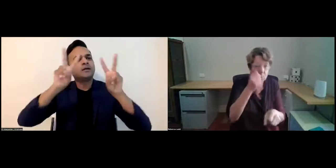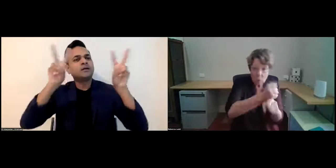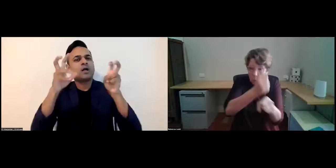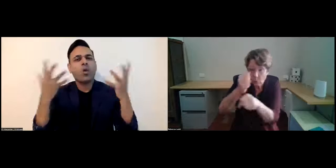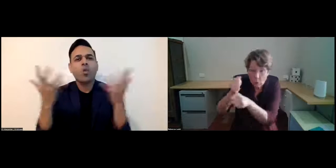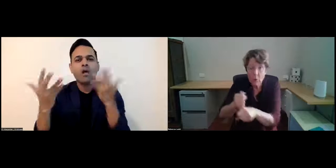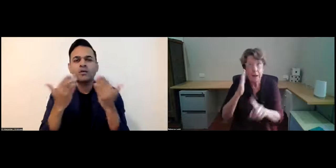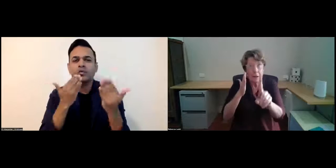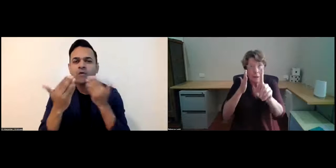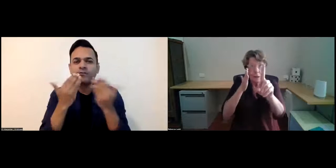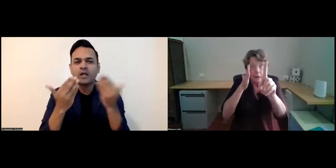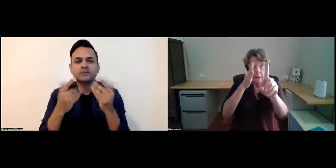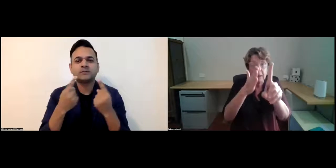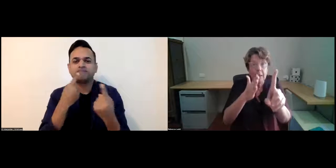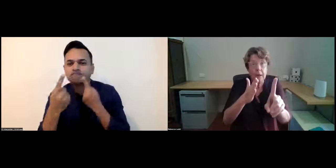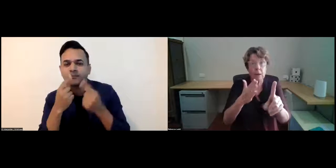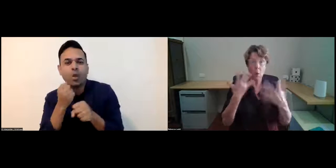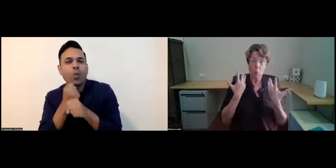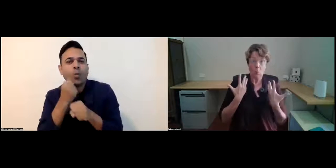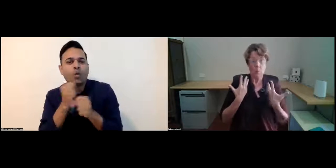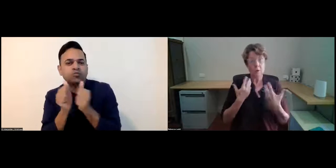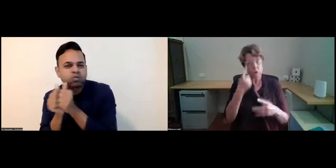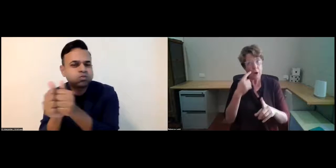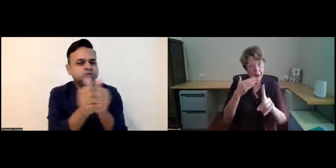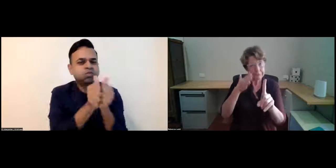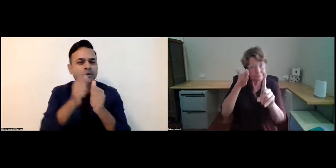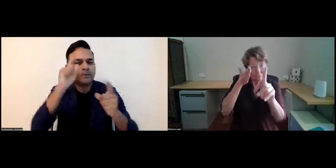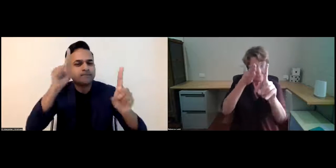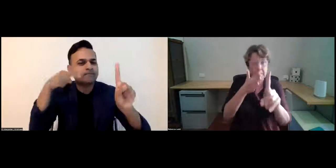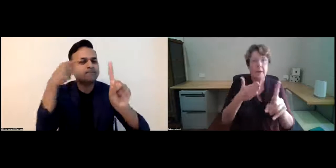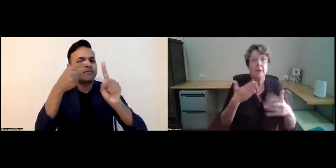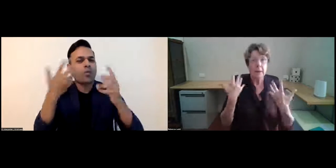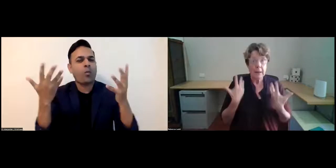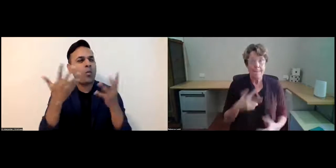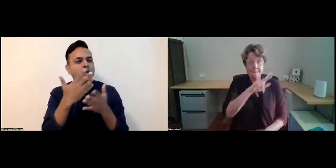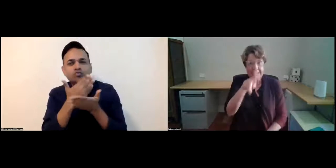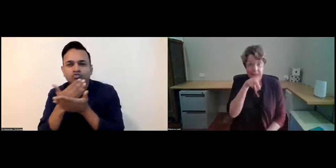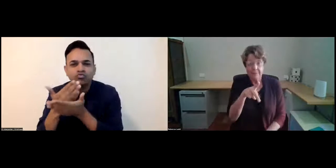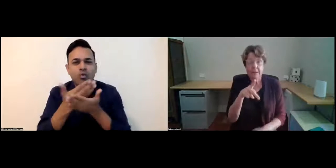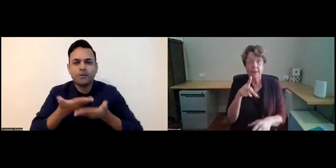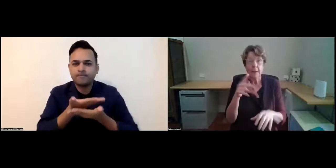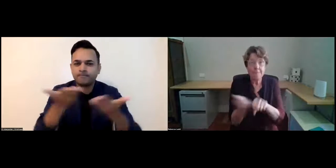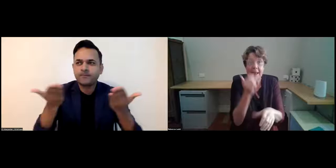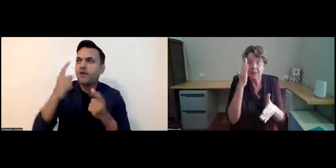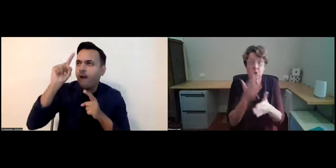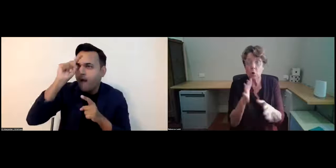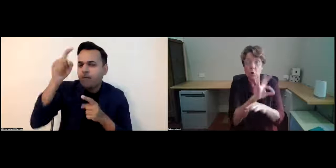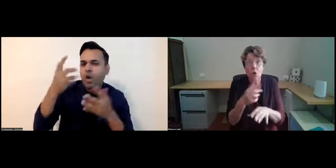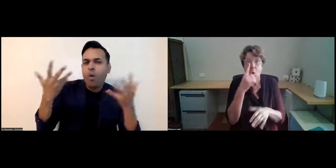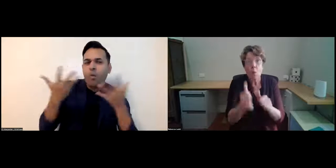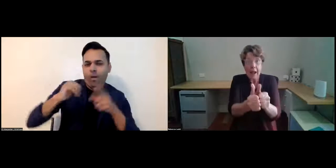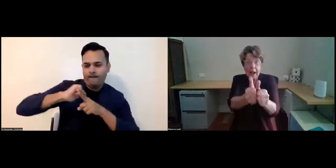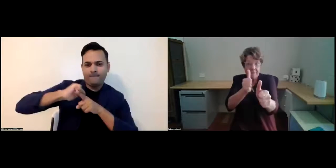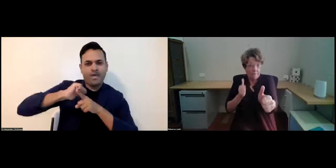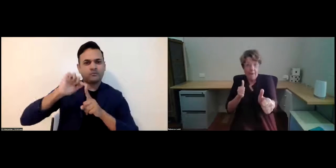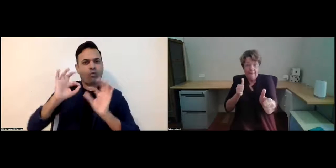more prosperous Pacific where no one is left behind. Today, we have come together to work as partners and